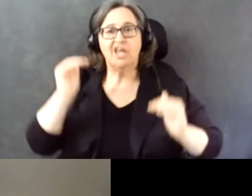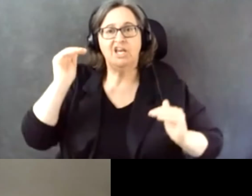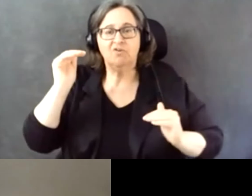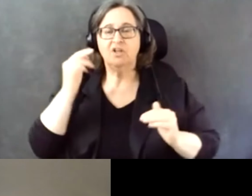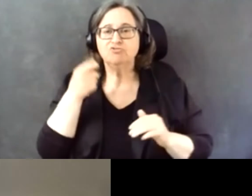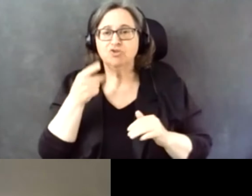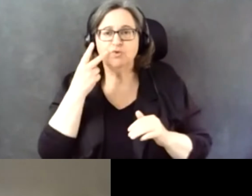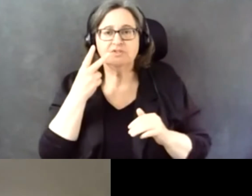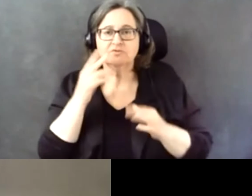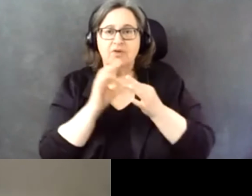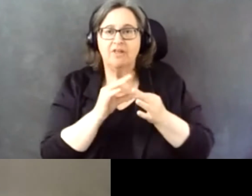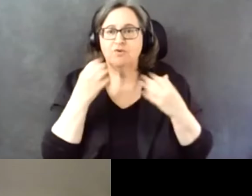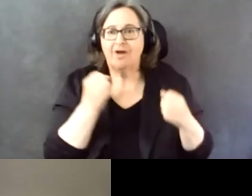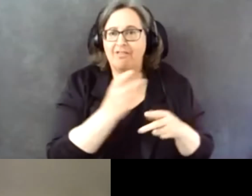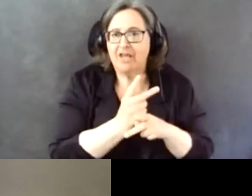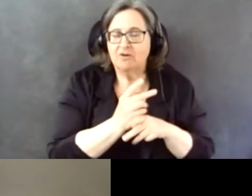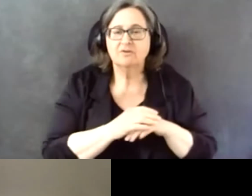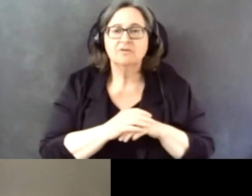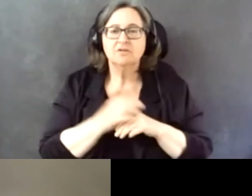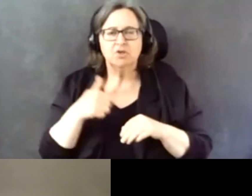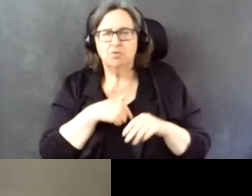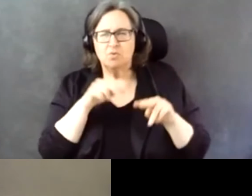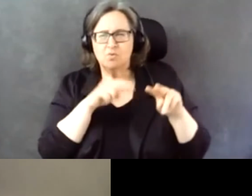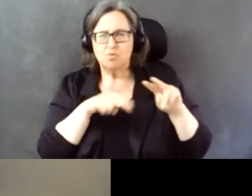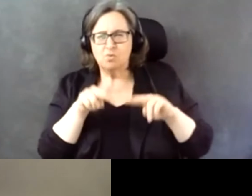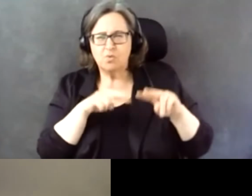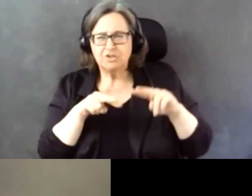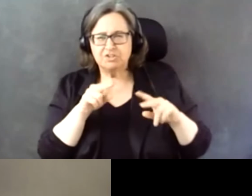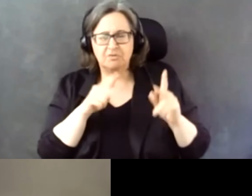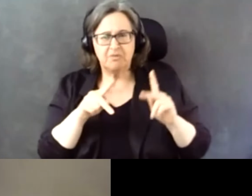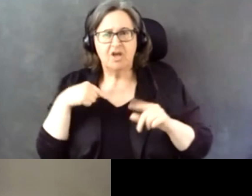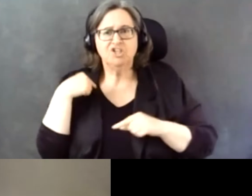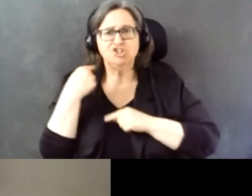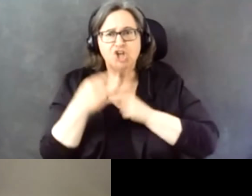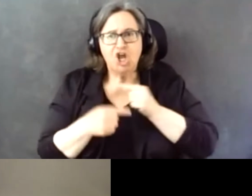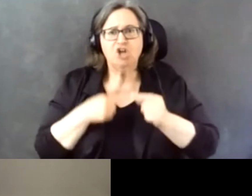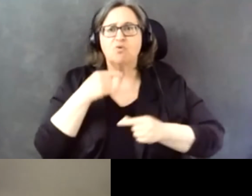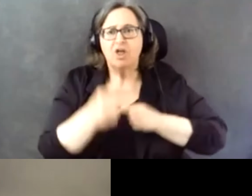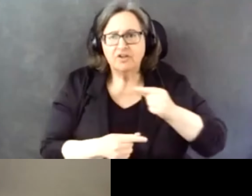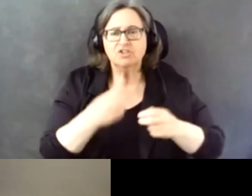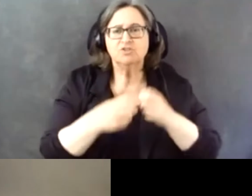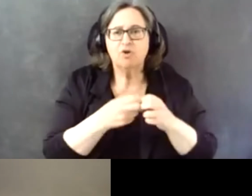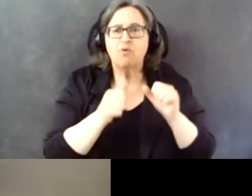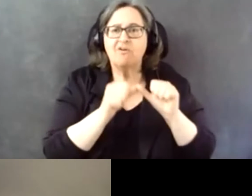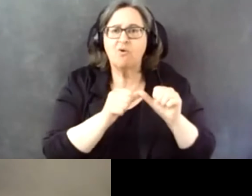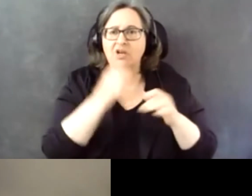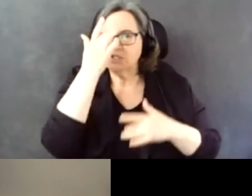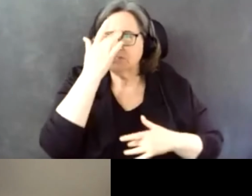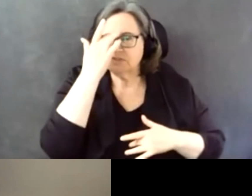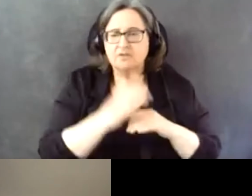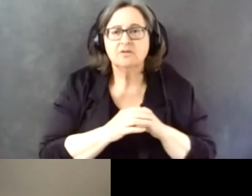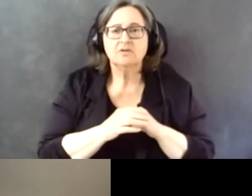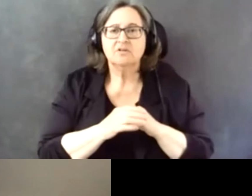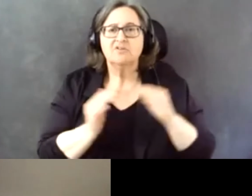you see in healthcare where we're watching people have generational issues with chronic diseases uh those